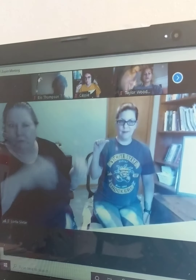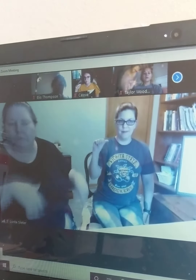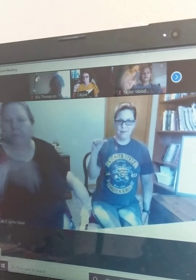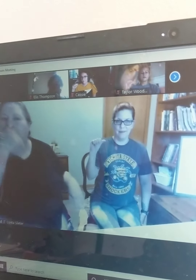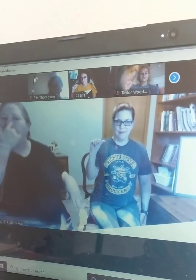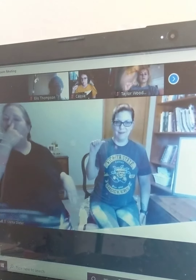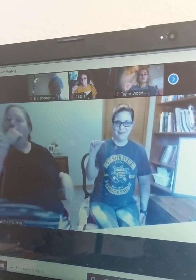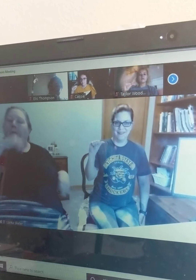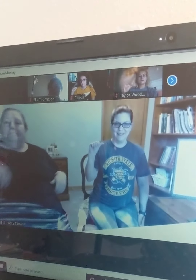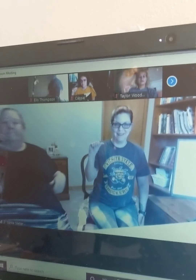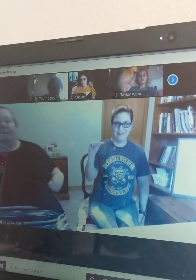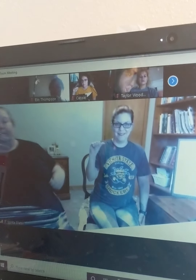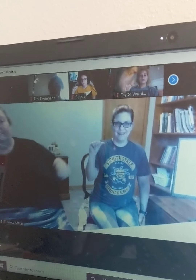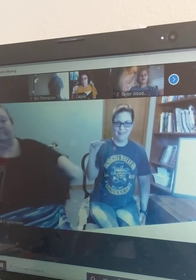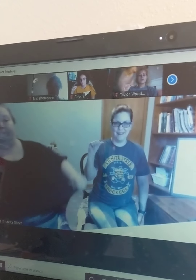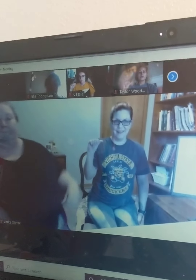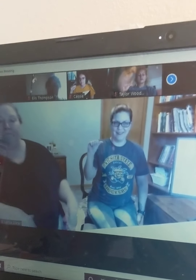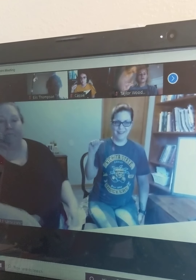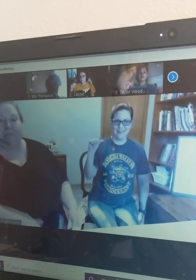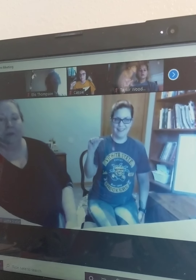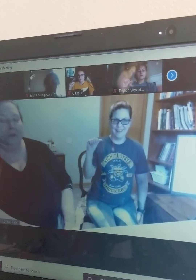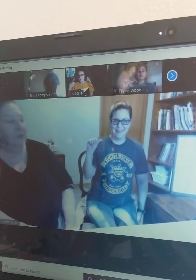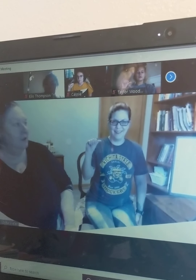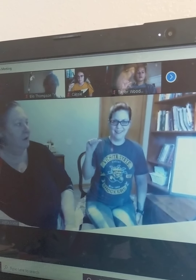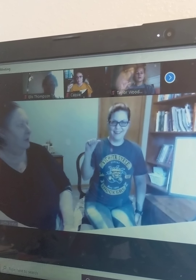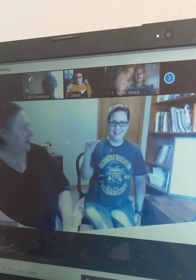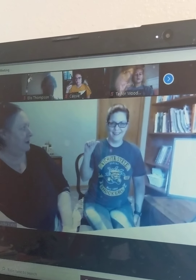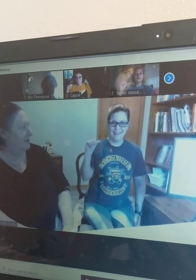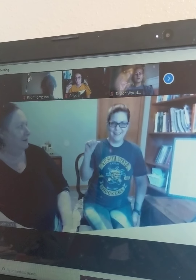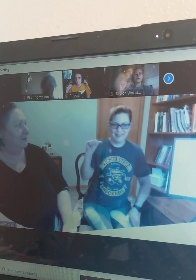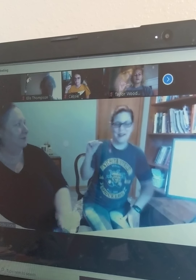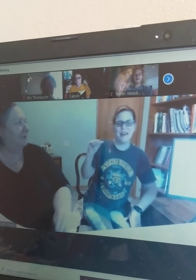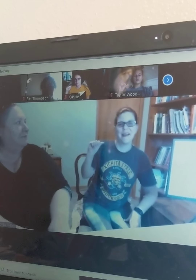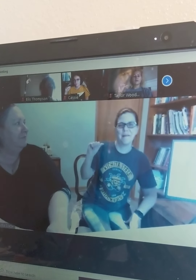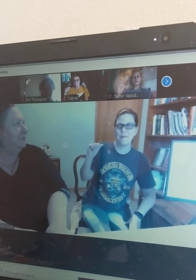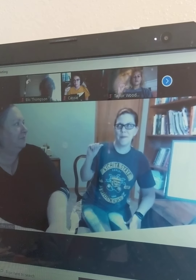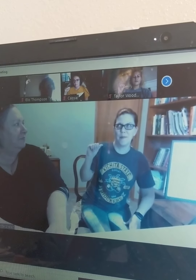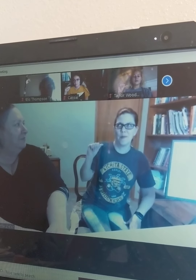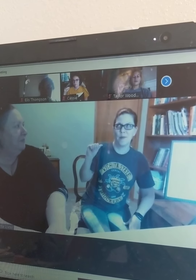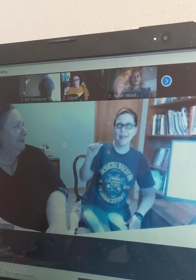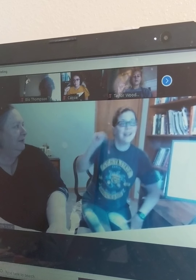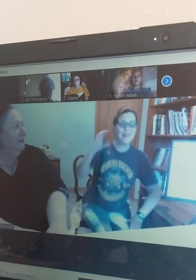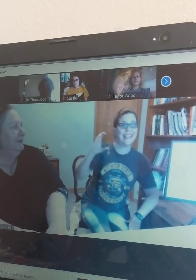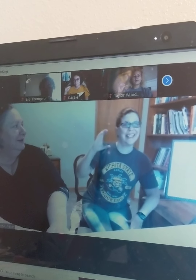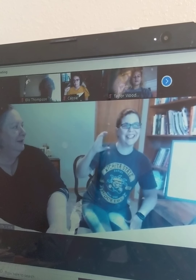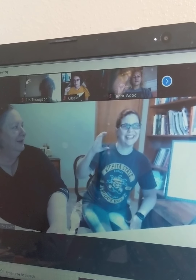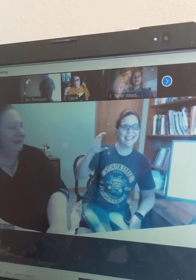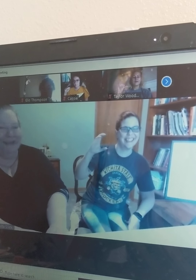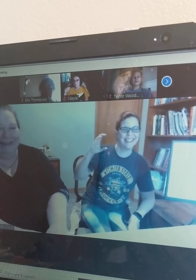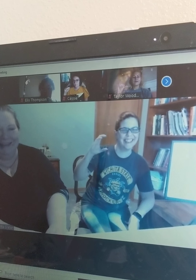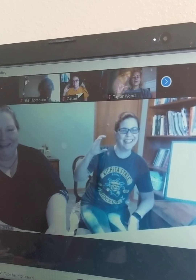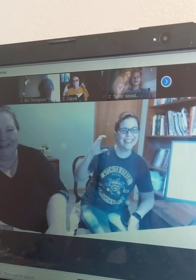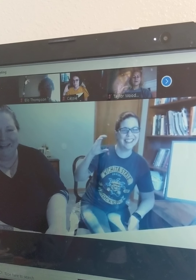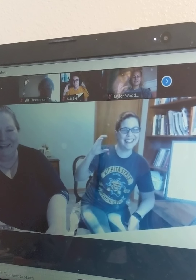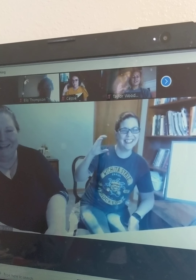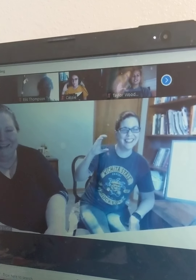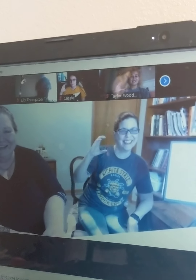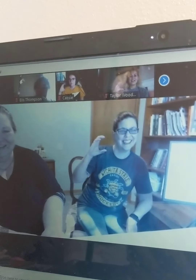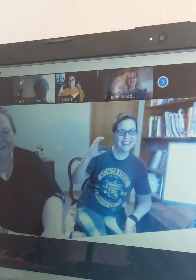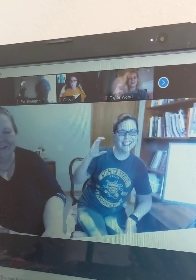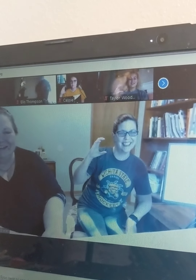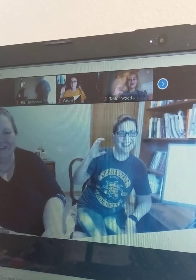everything. There's going to be a certain place that you want to keep that. That keeps you signing for many years and where you can read it. Okay, where was I?